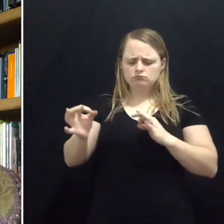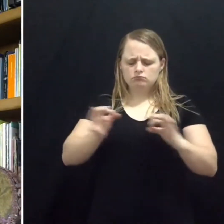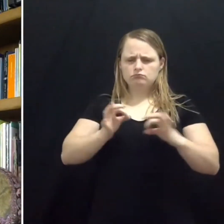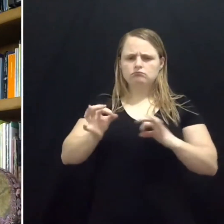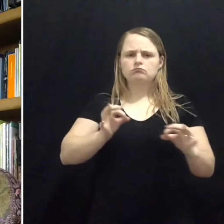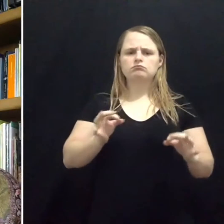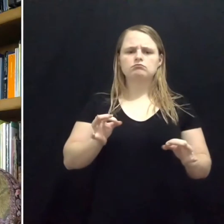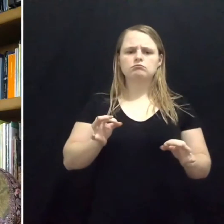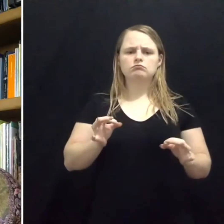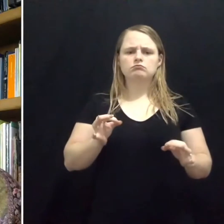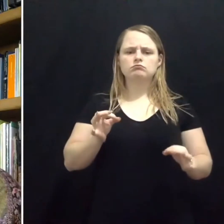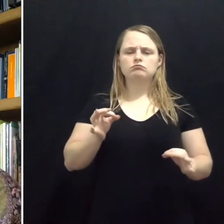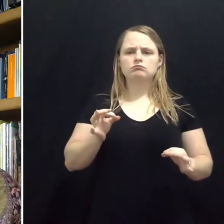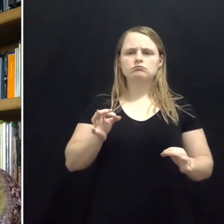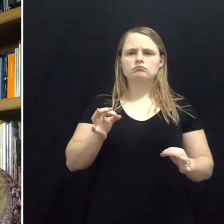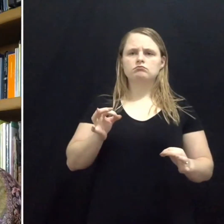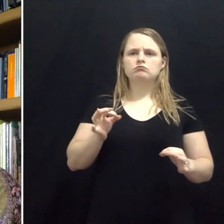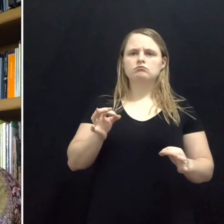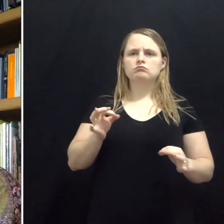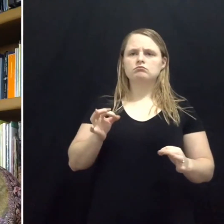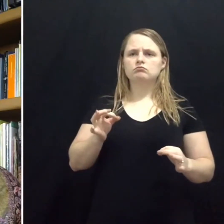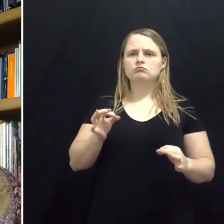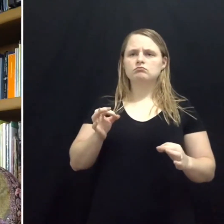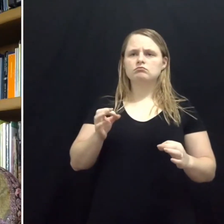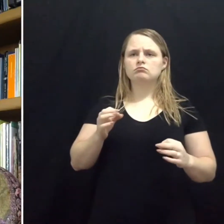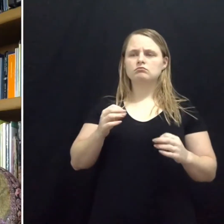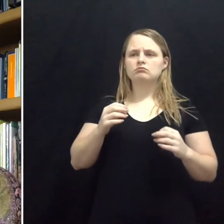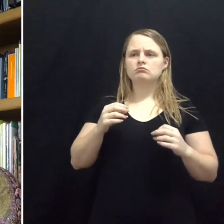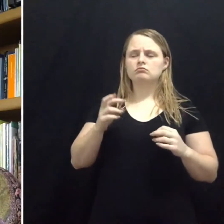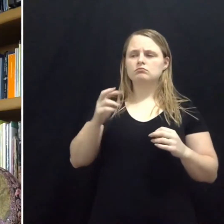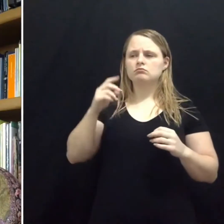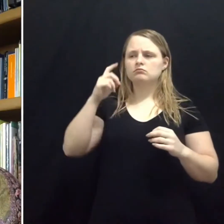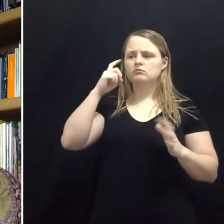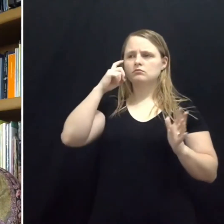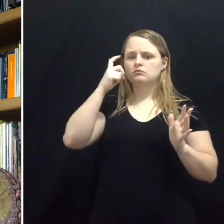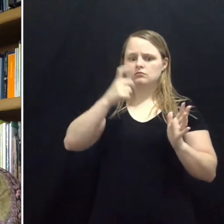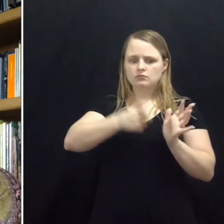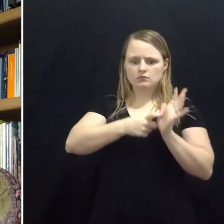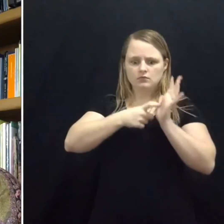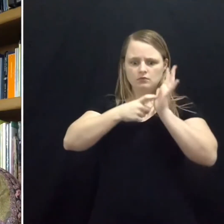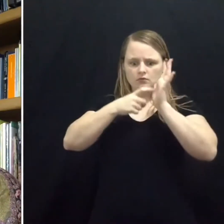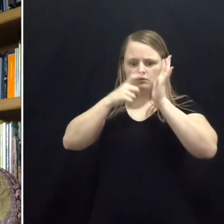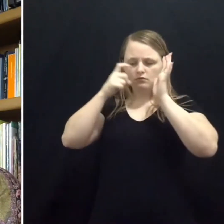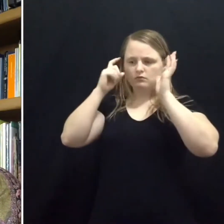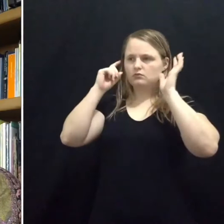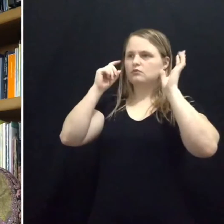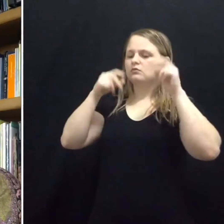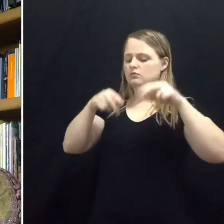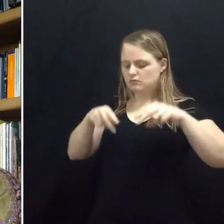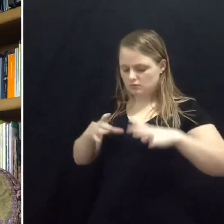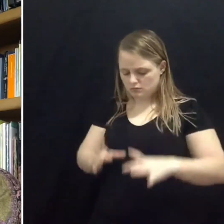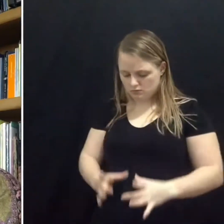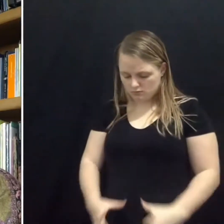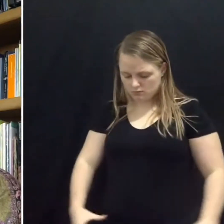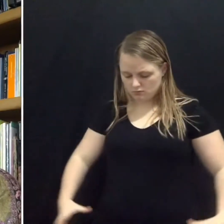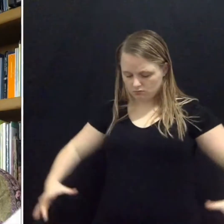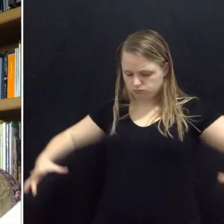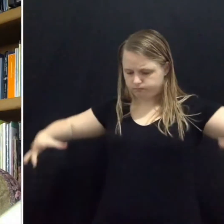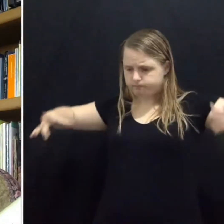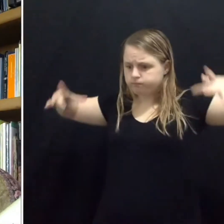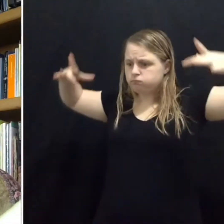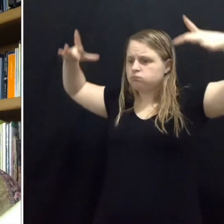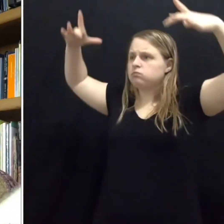he regained control. He was at the very bottom of a very